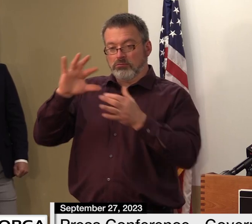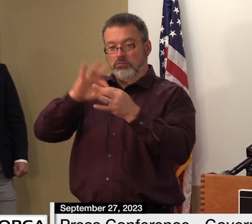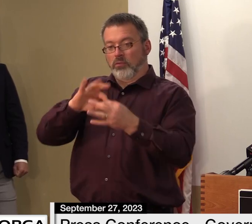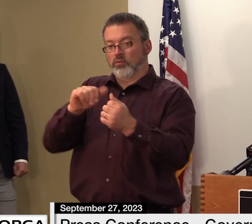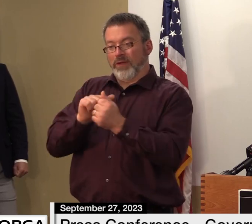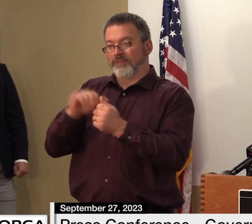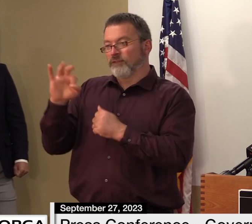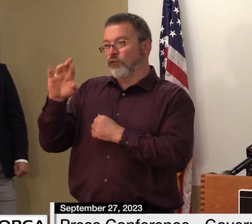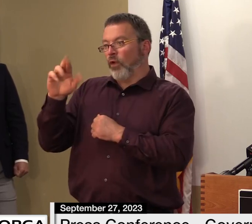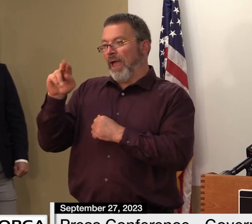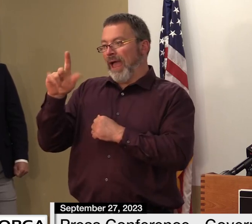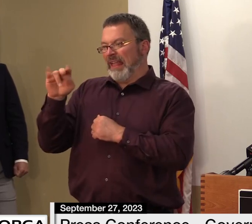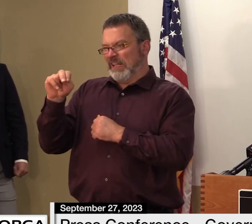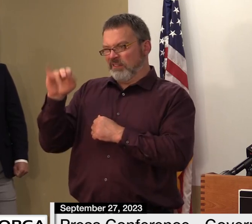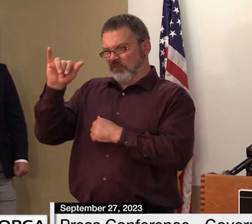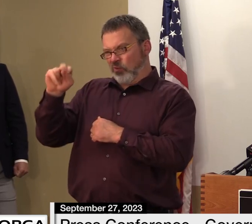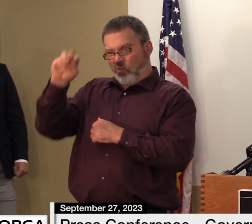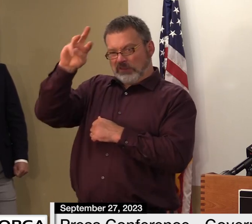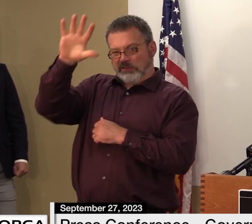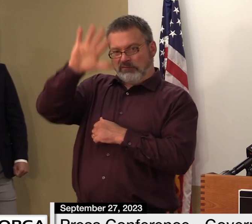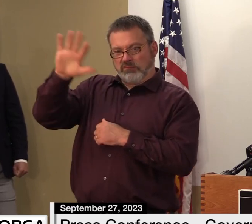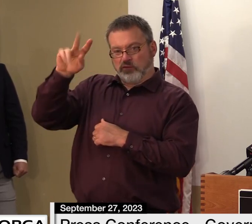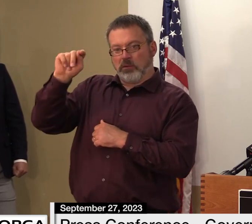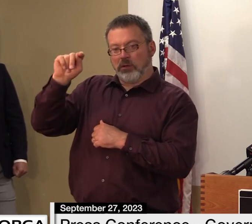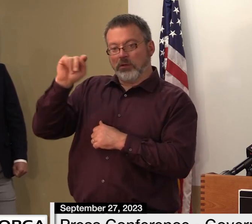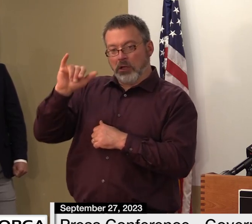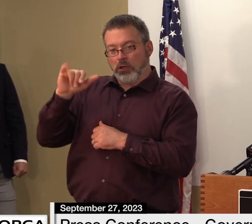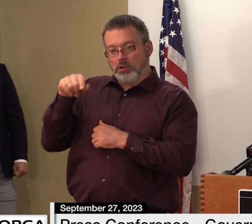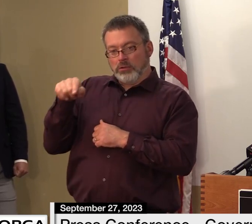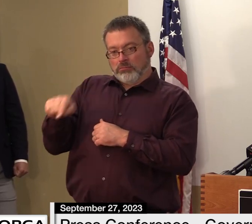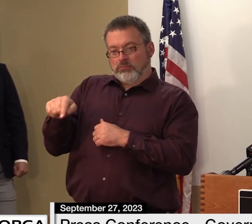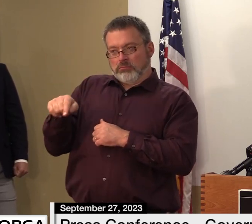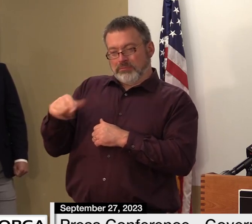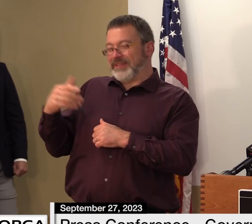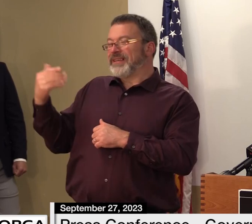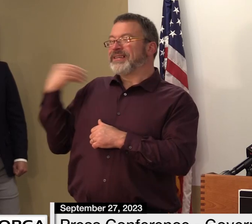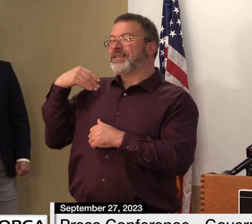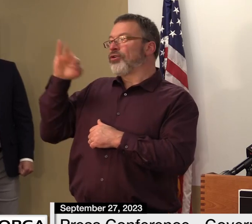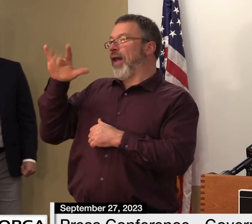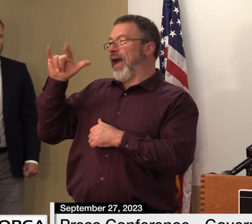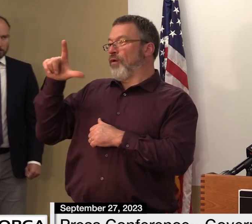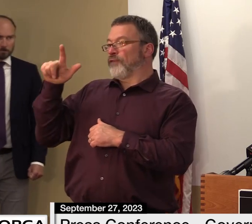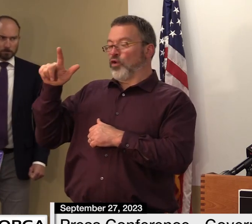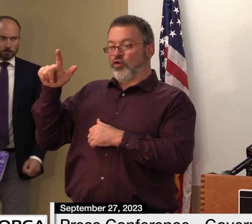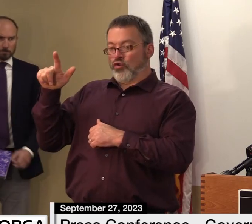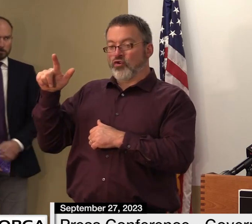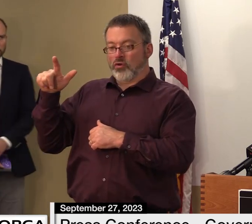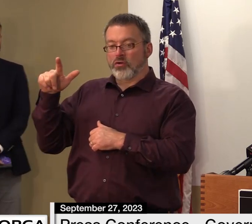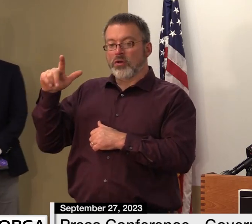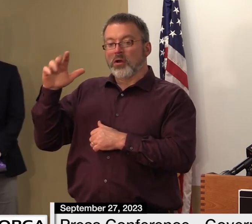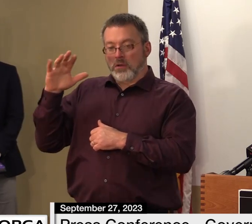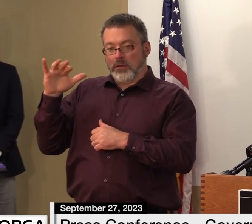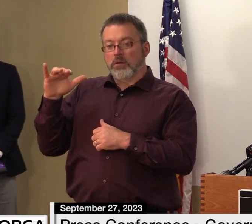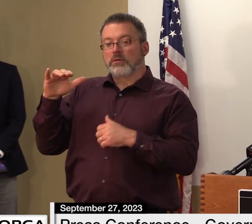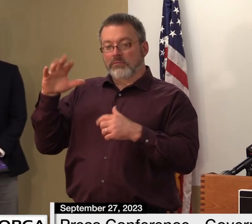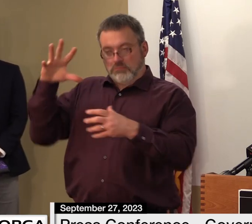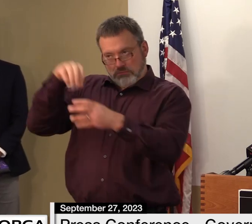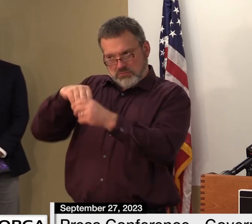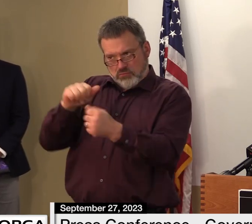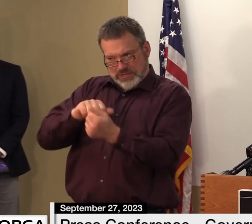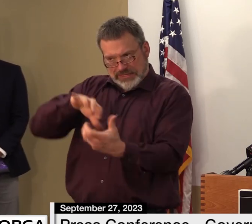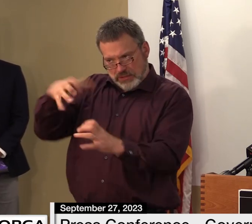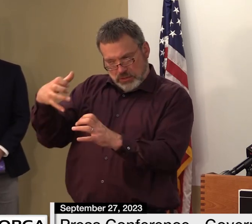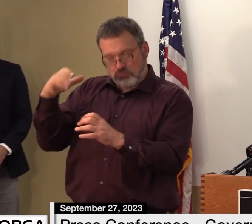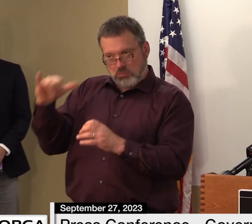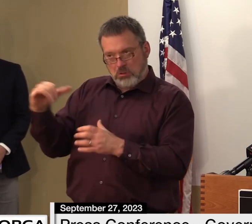21st of July, are now considered as eligible. However,